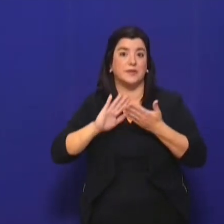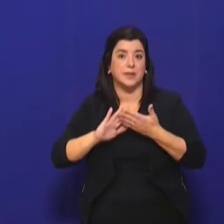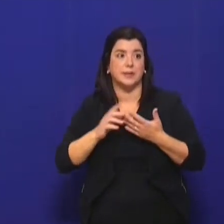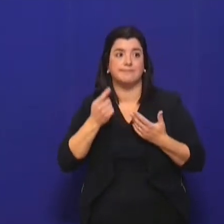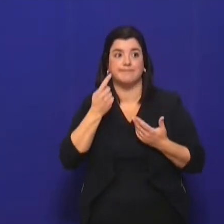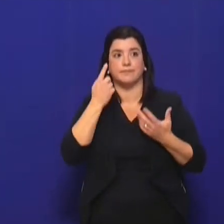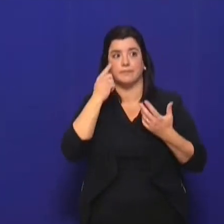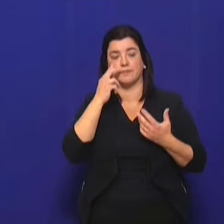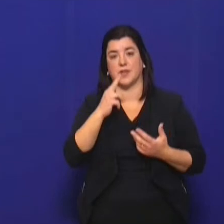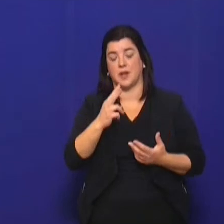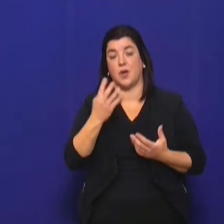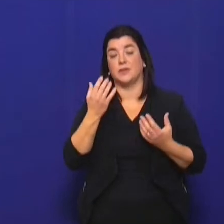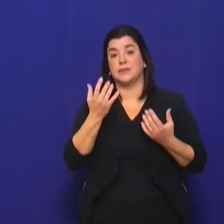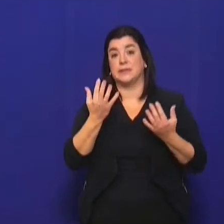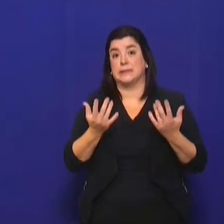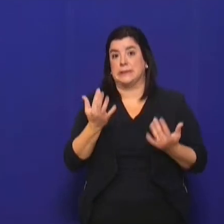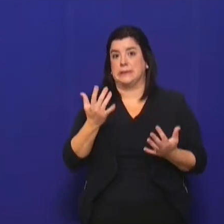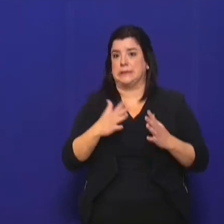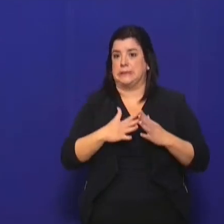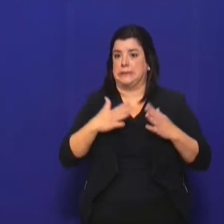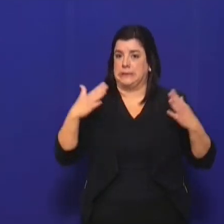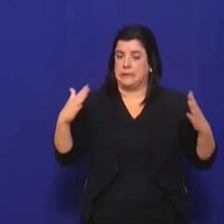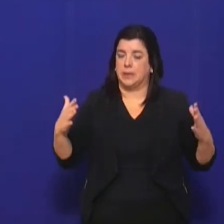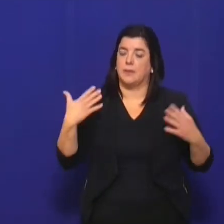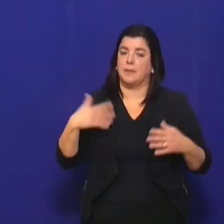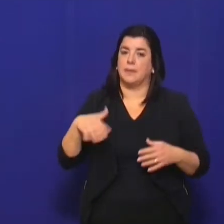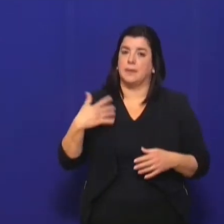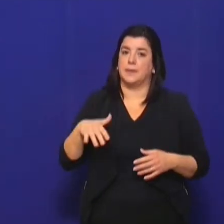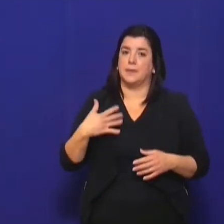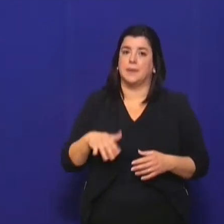hawnhekk għandna numru sostanzjali mill-każijiet